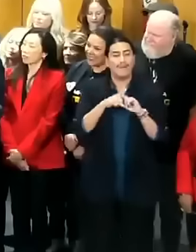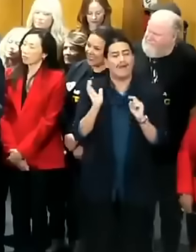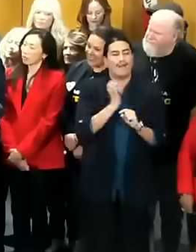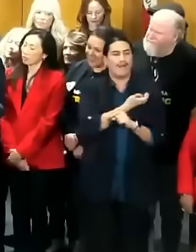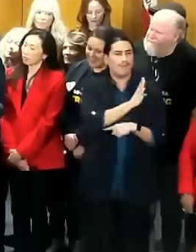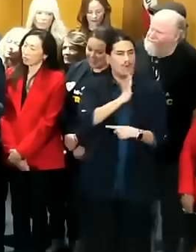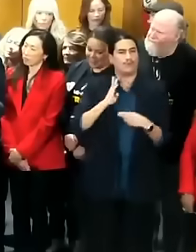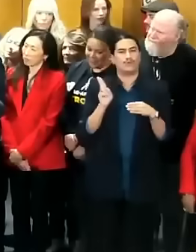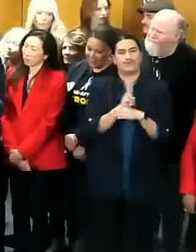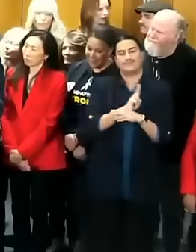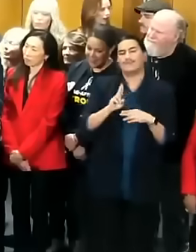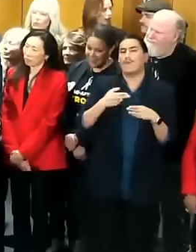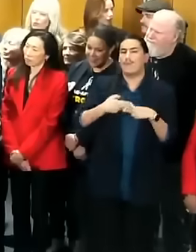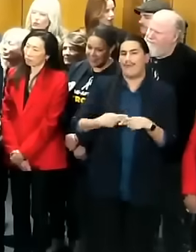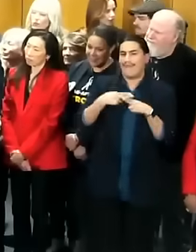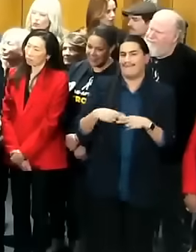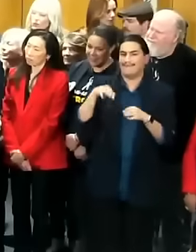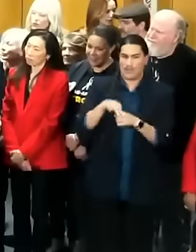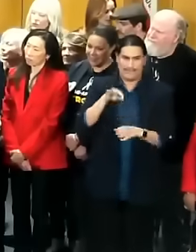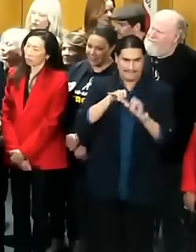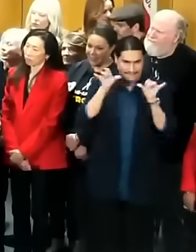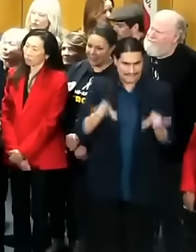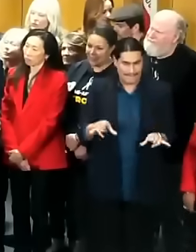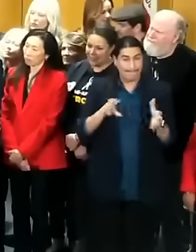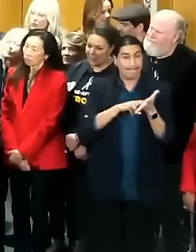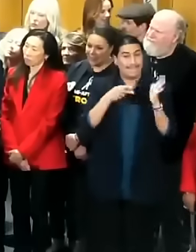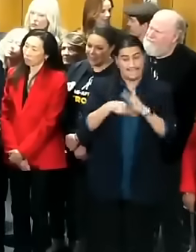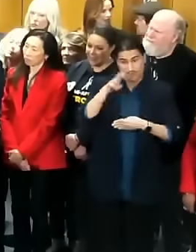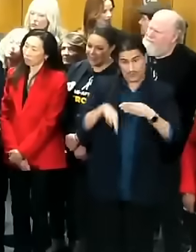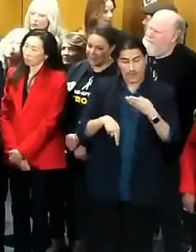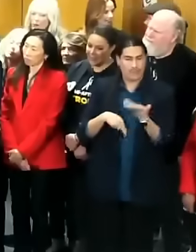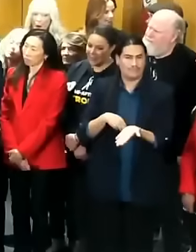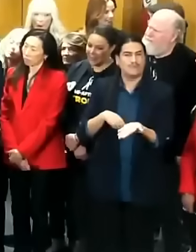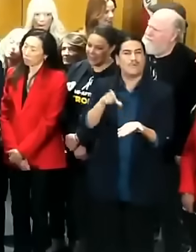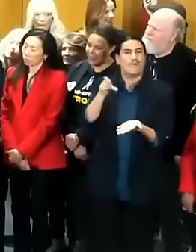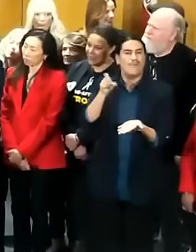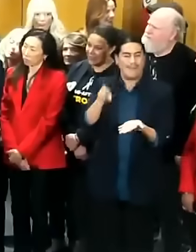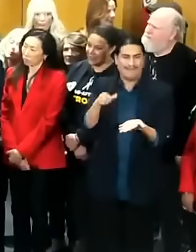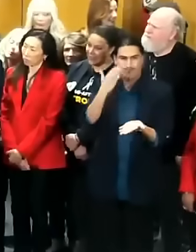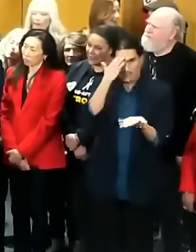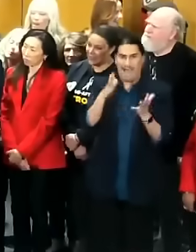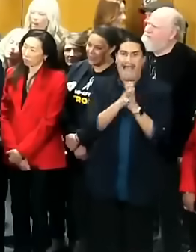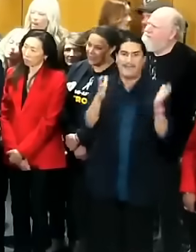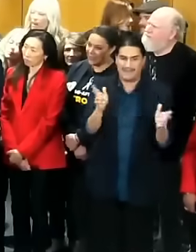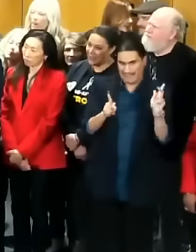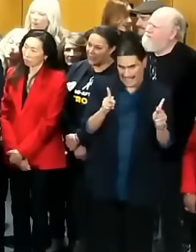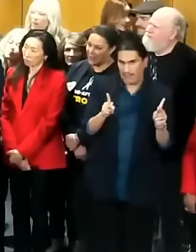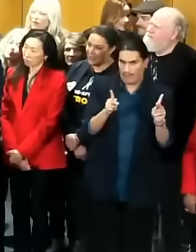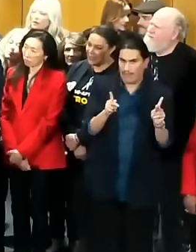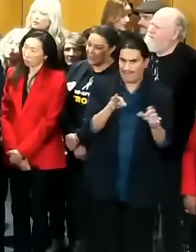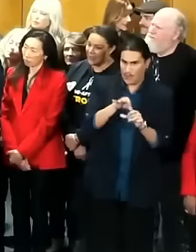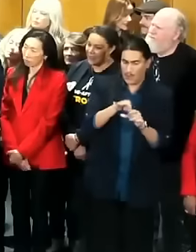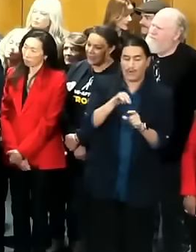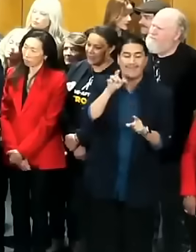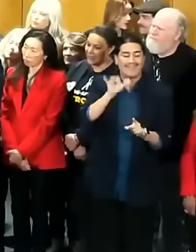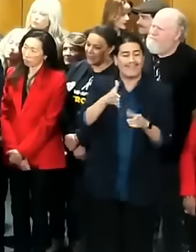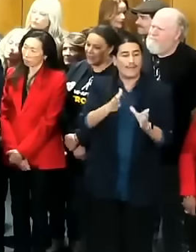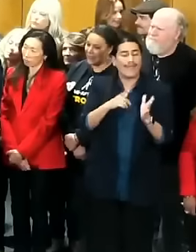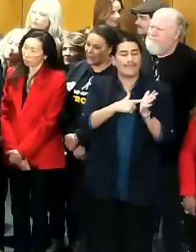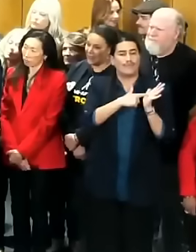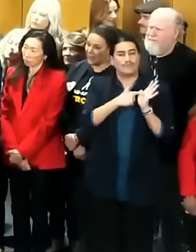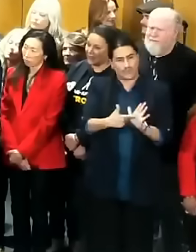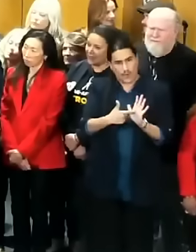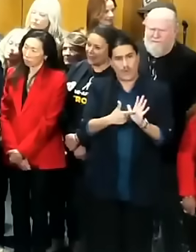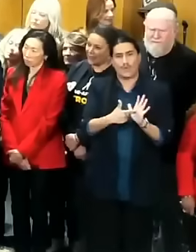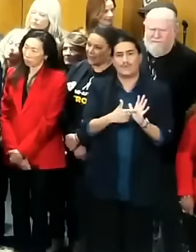system. So by the result, you cannot tell without knowing more how many people it actually reflects, because it's a weighted vote that represents